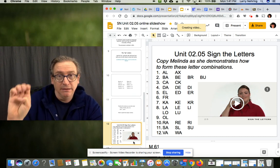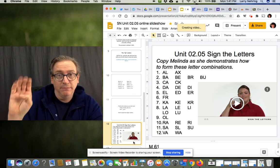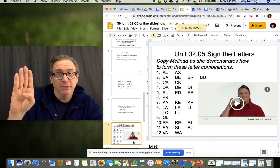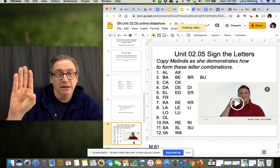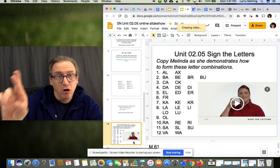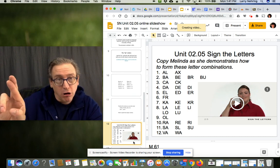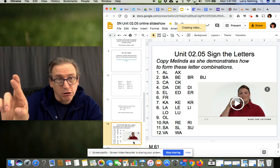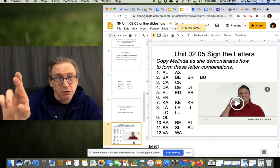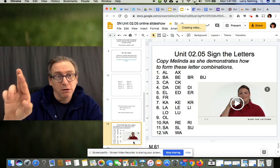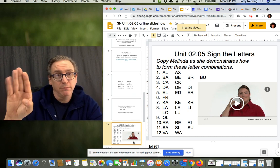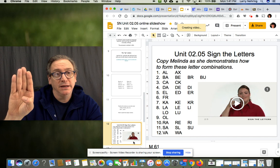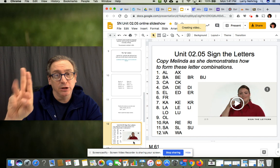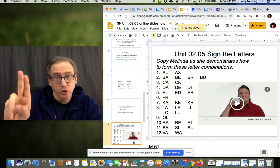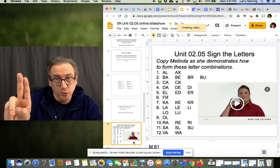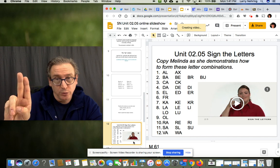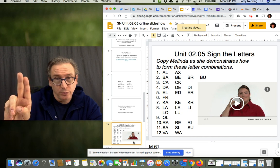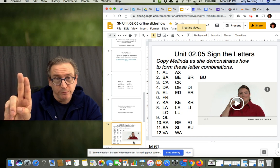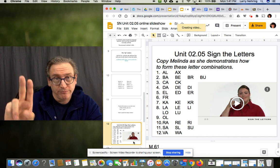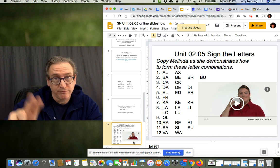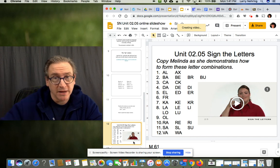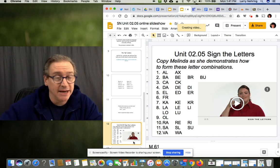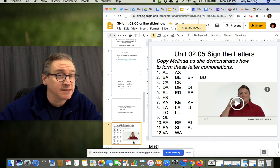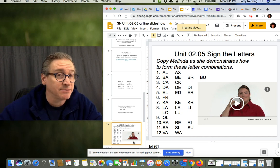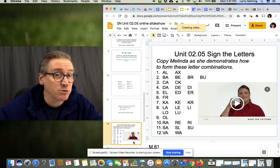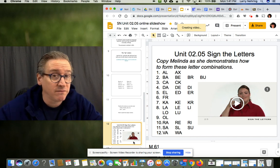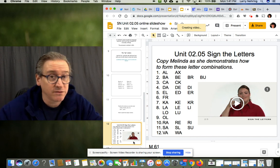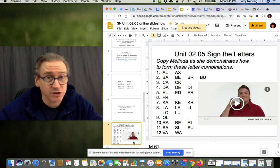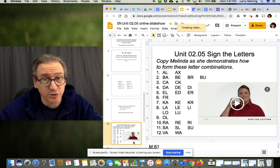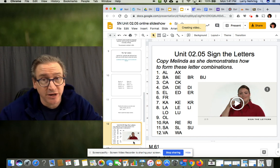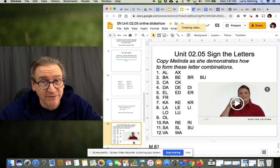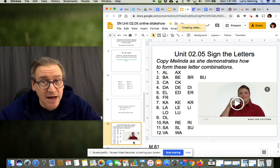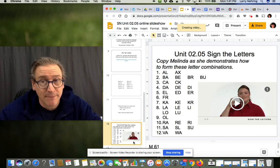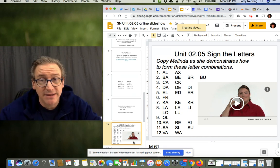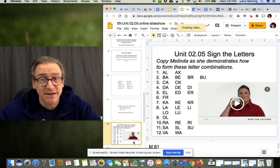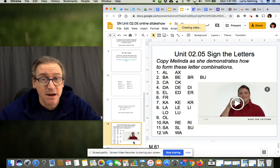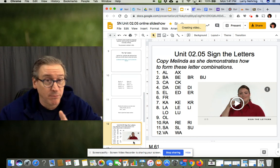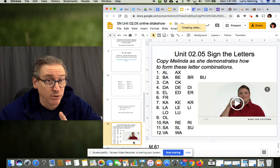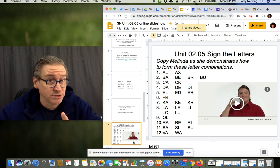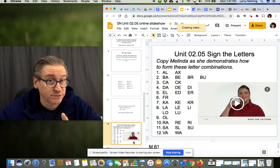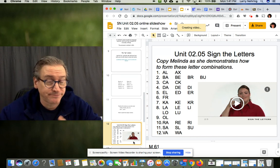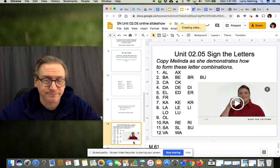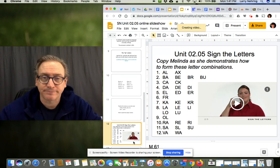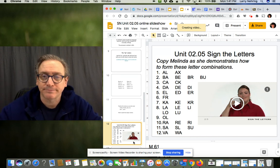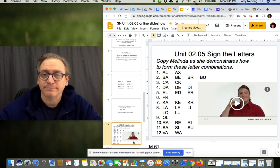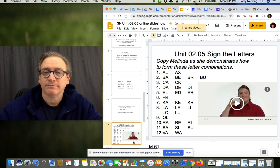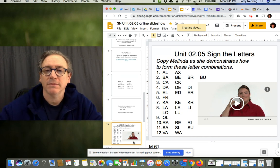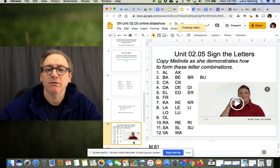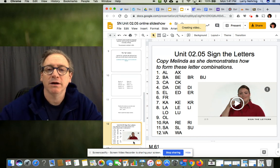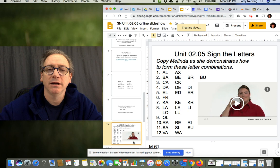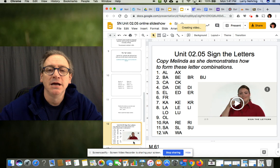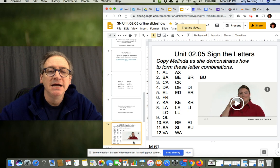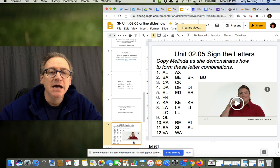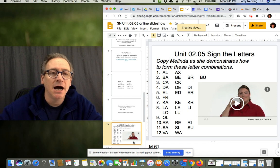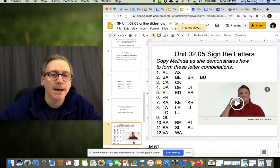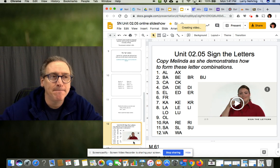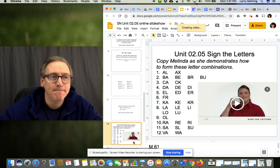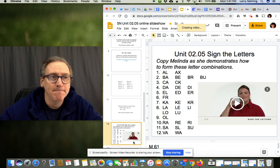B-E, B-R, B-U. And it's up to 12, so you can even copy the numbers.